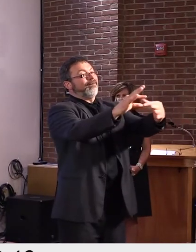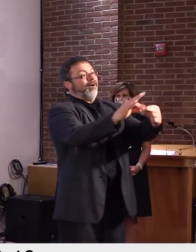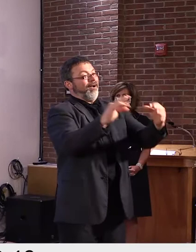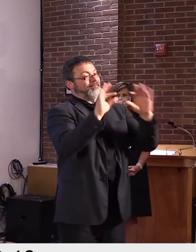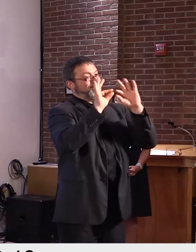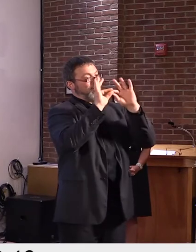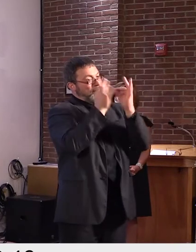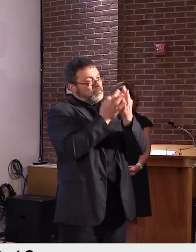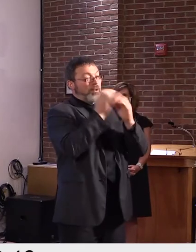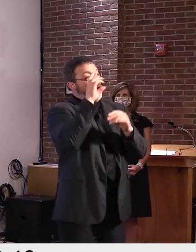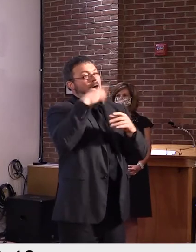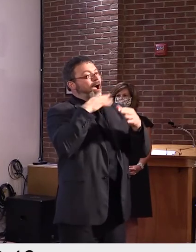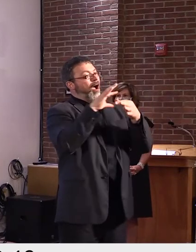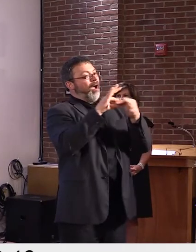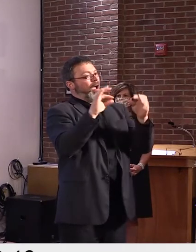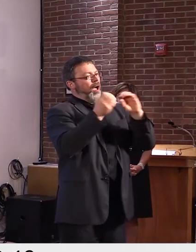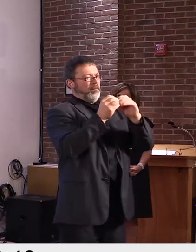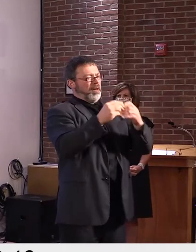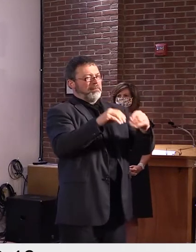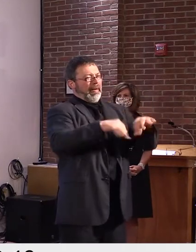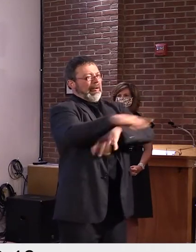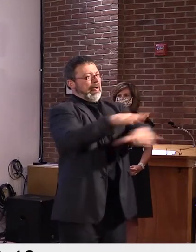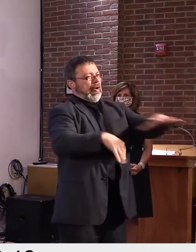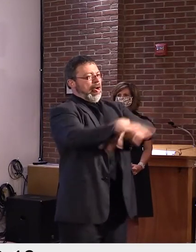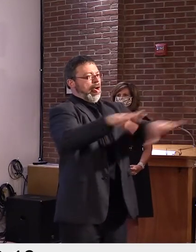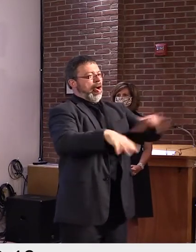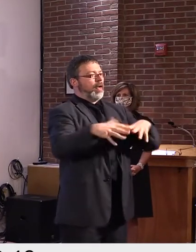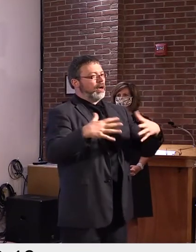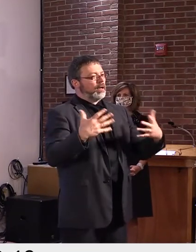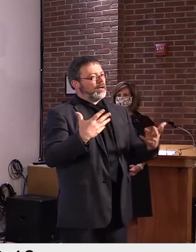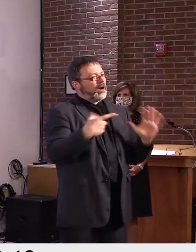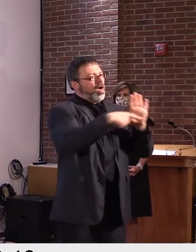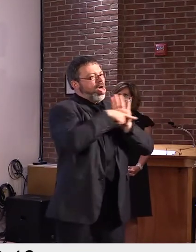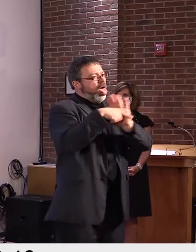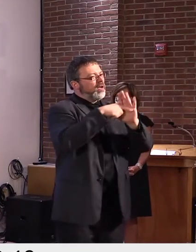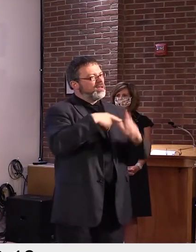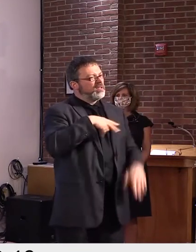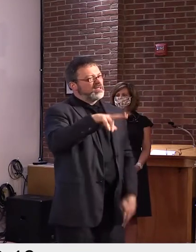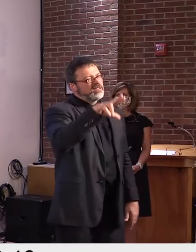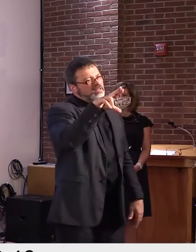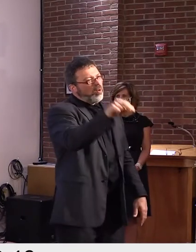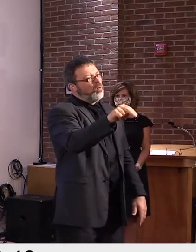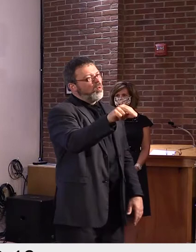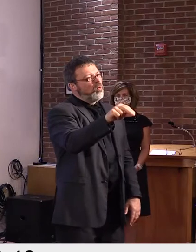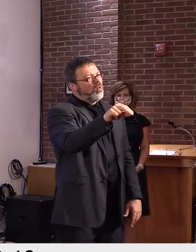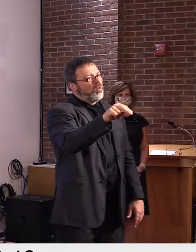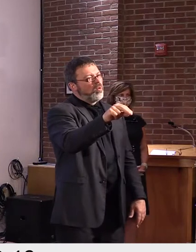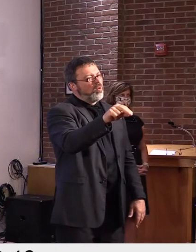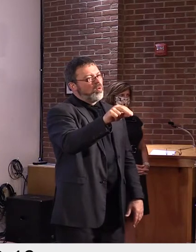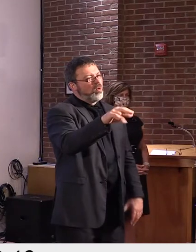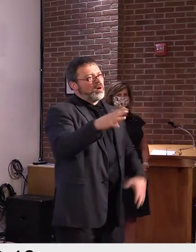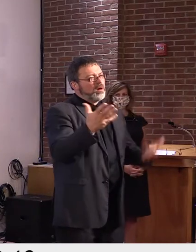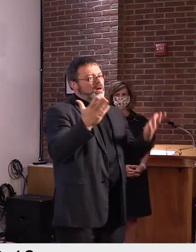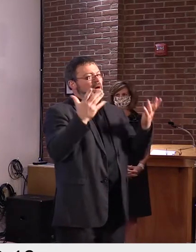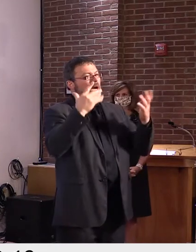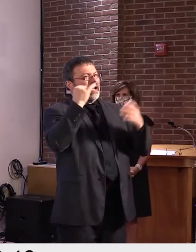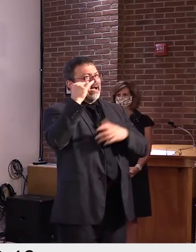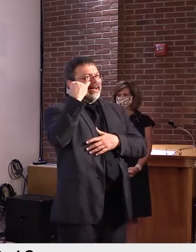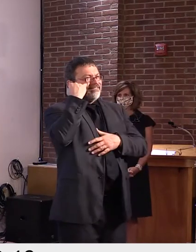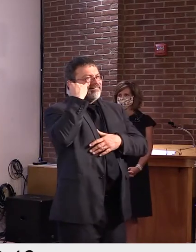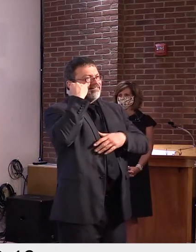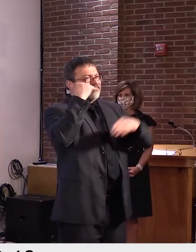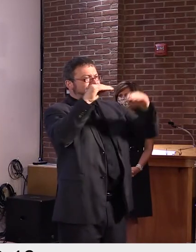a certain level, our statisticians tell us that that's no longer protective of personal